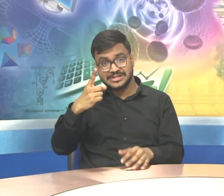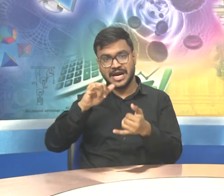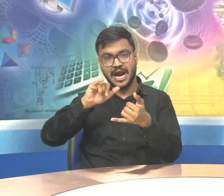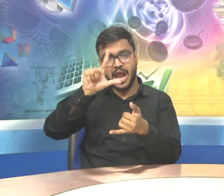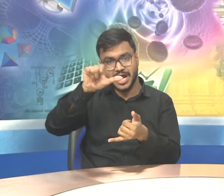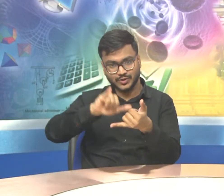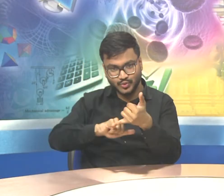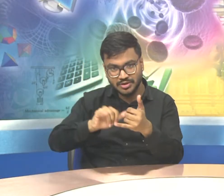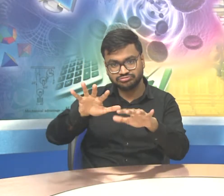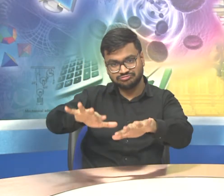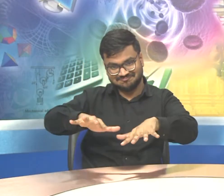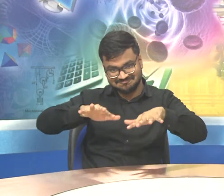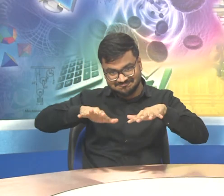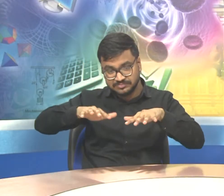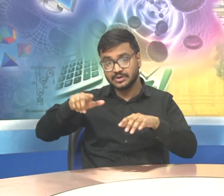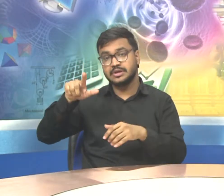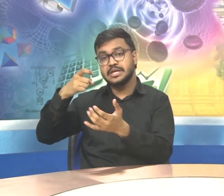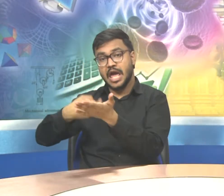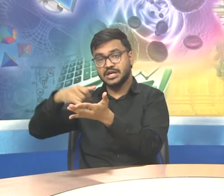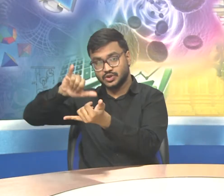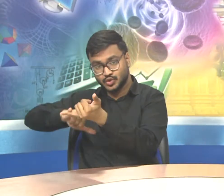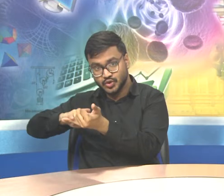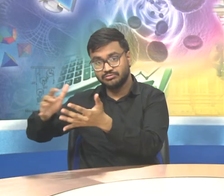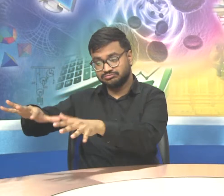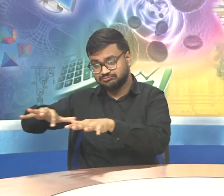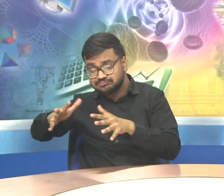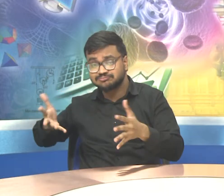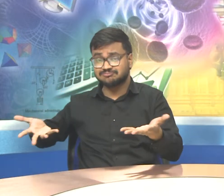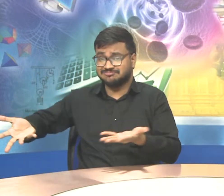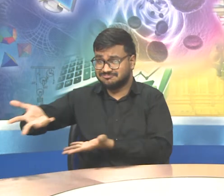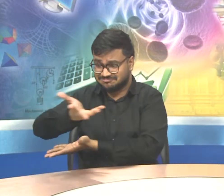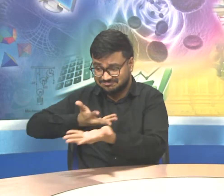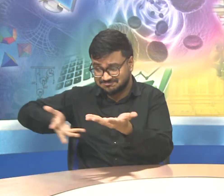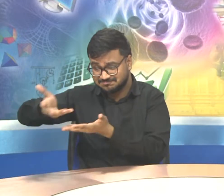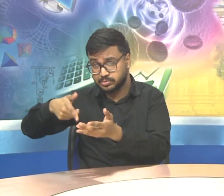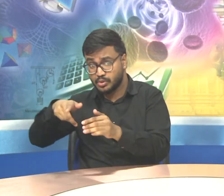no president seeks elections for the 3rd term.